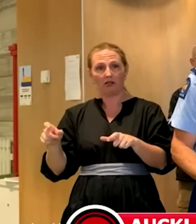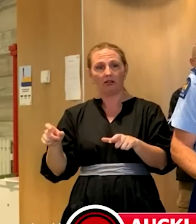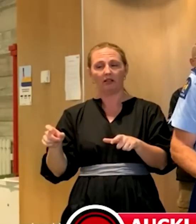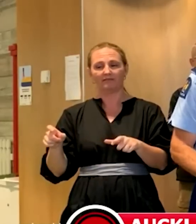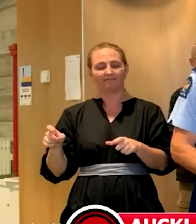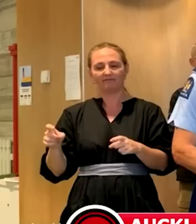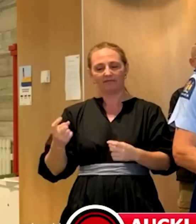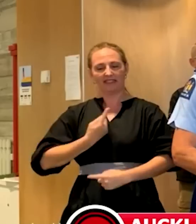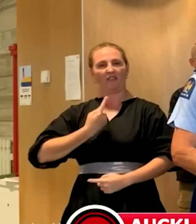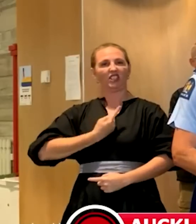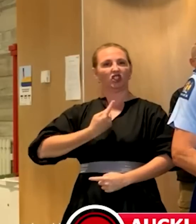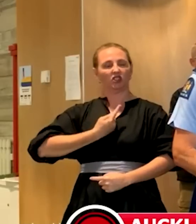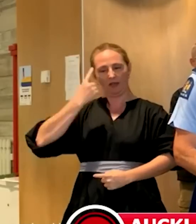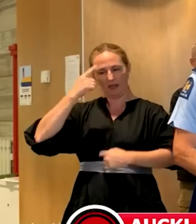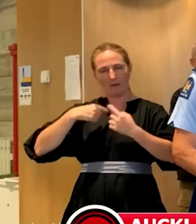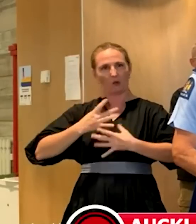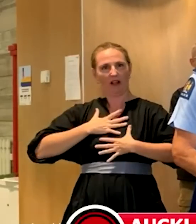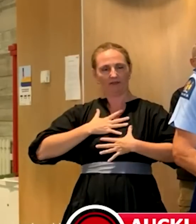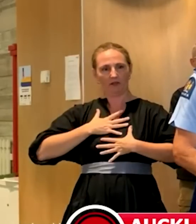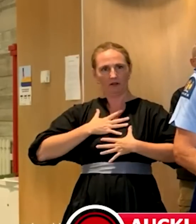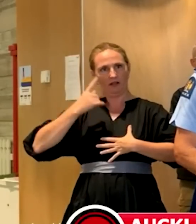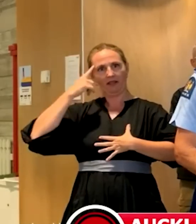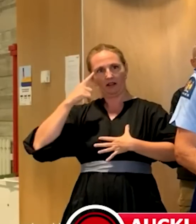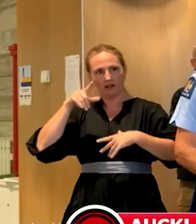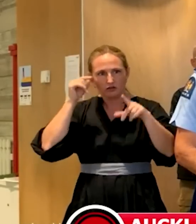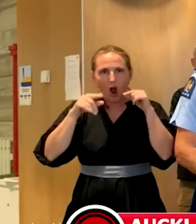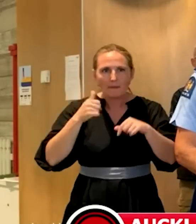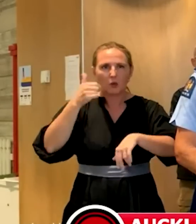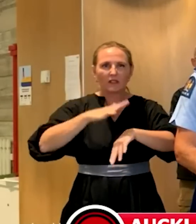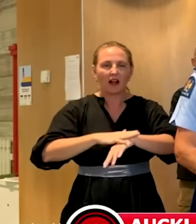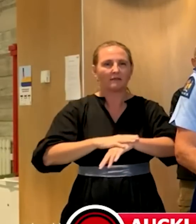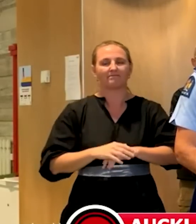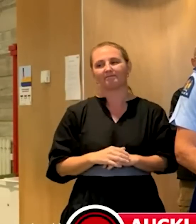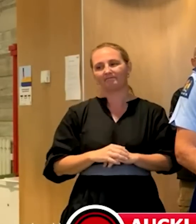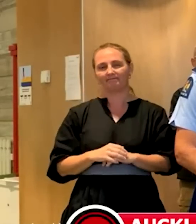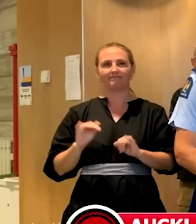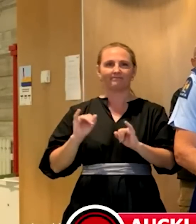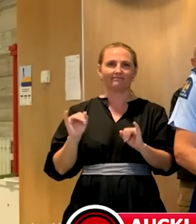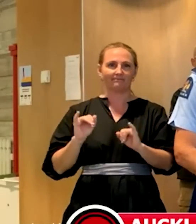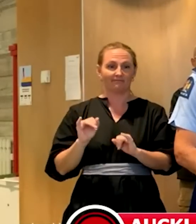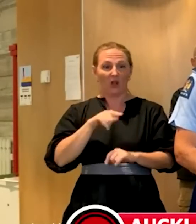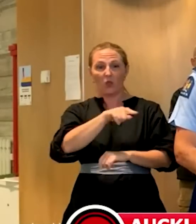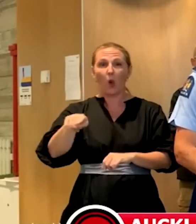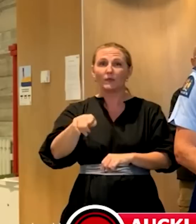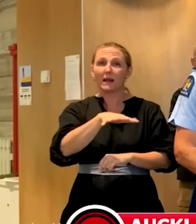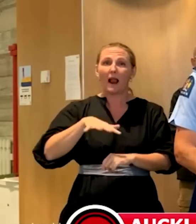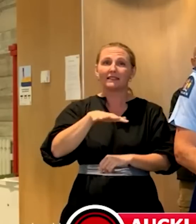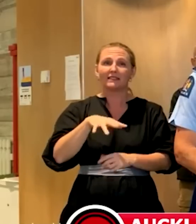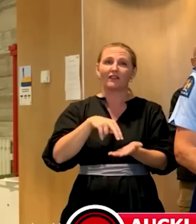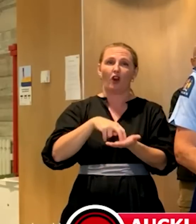I suppose selfish type offending that brings people to commit these types of offences, particularly in vulnerable locations.